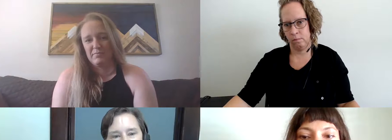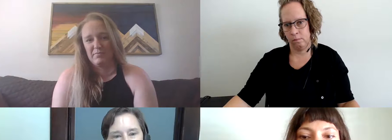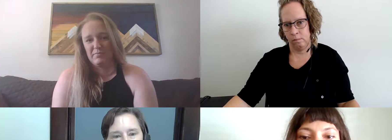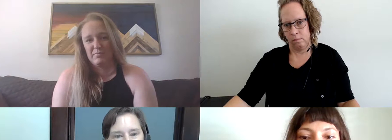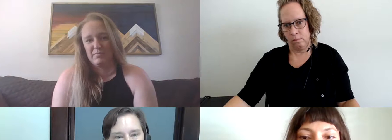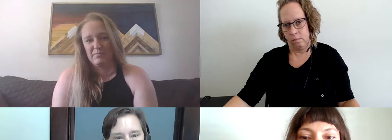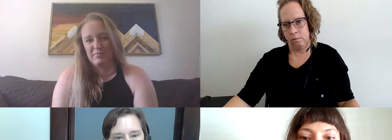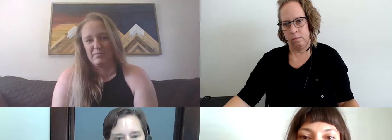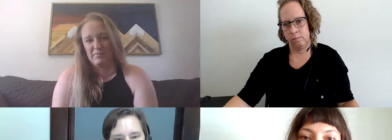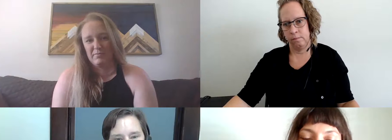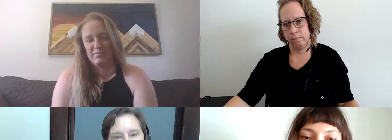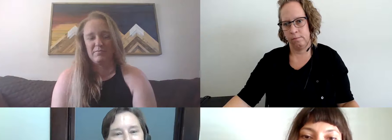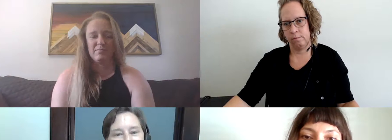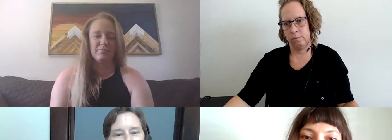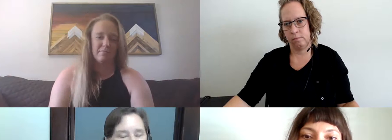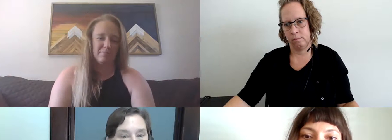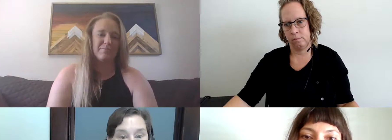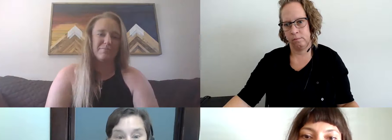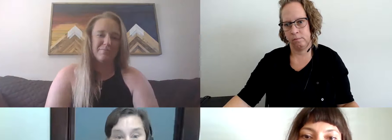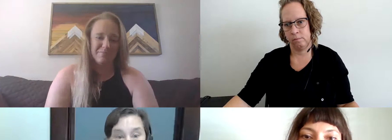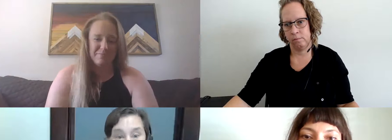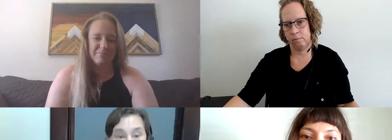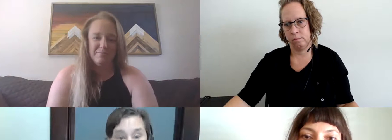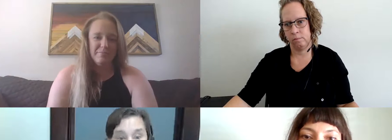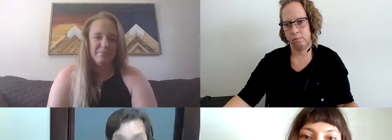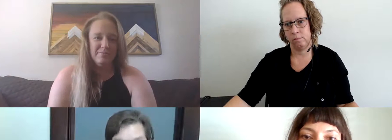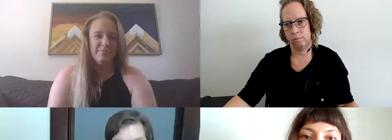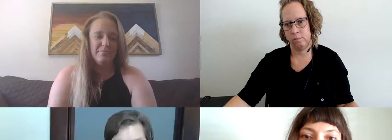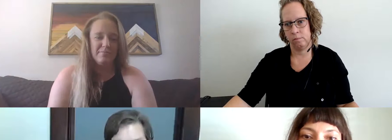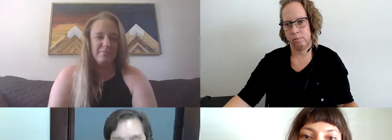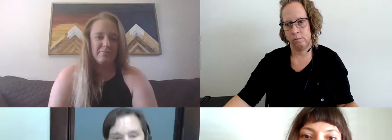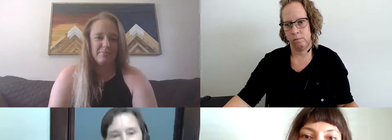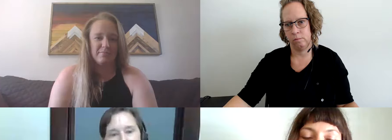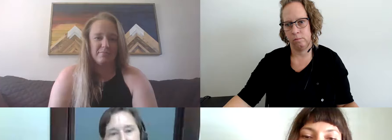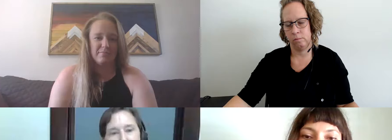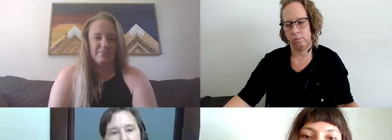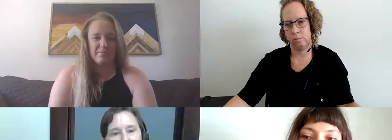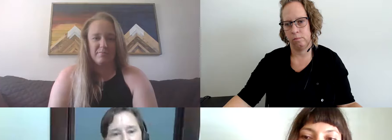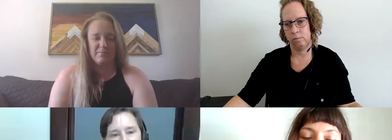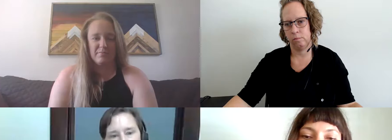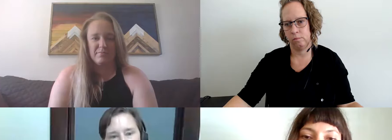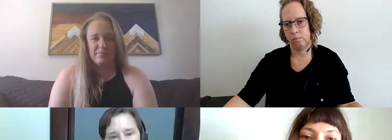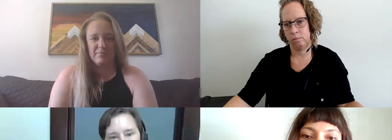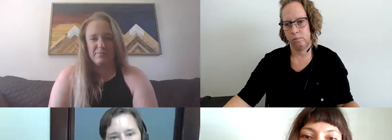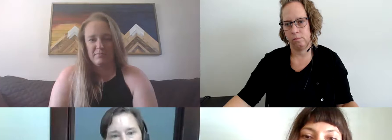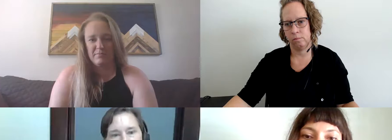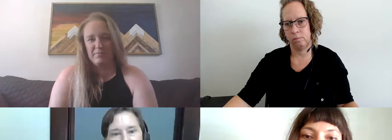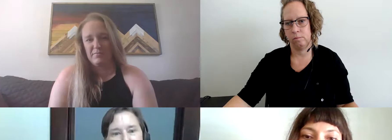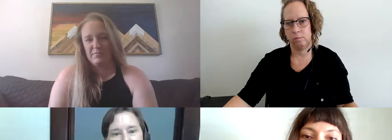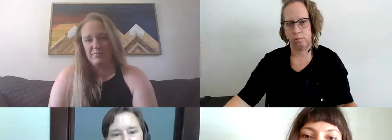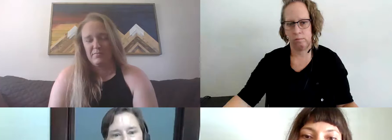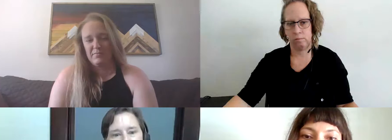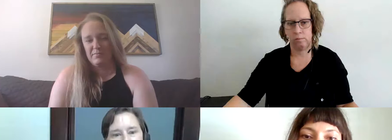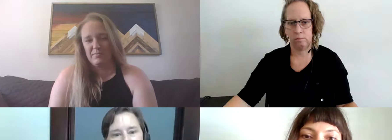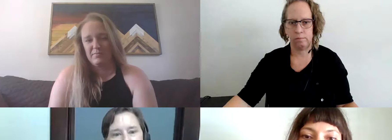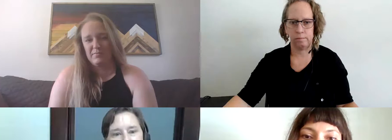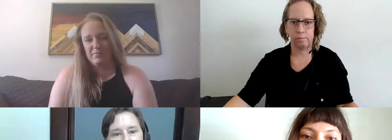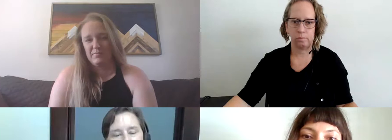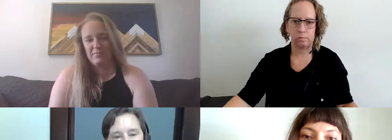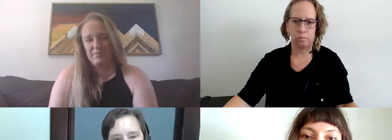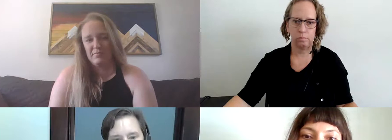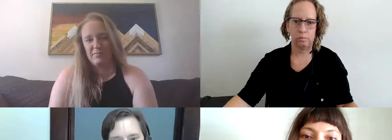people want things right away and they want to do things just right now. So I would say a shift in paradigm, making sure